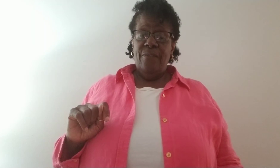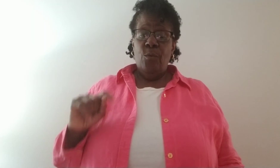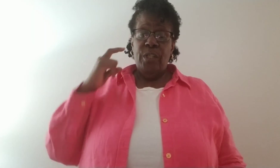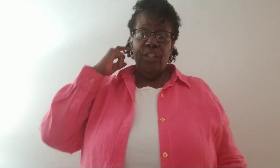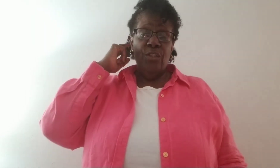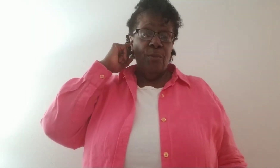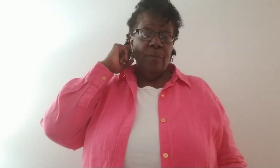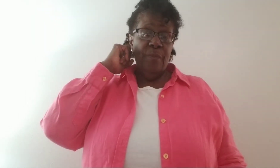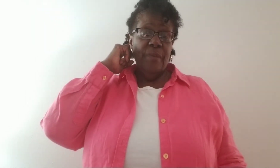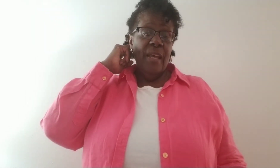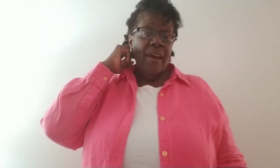572,942.